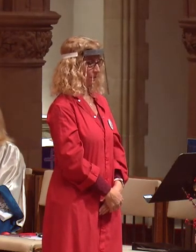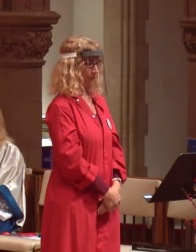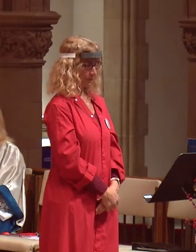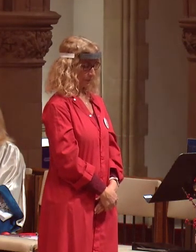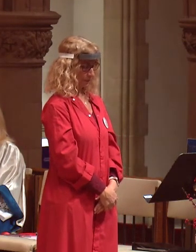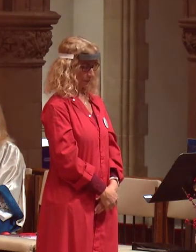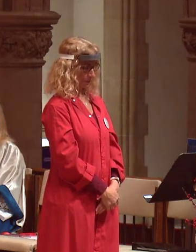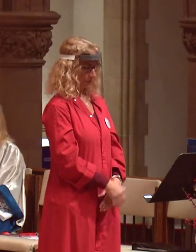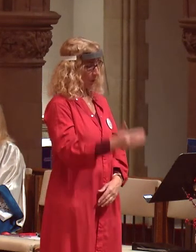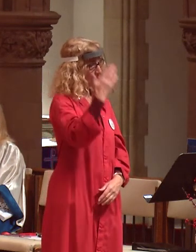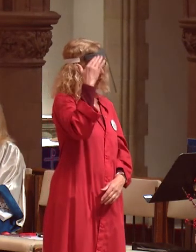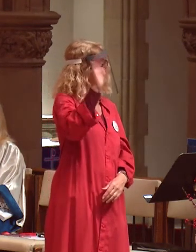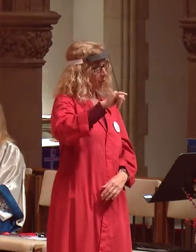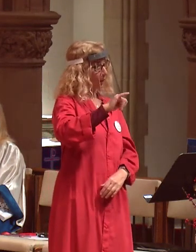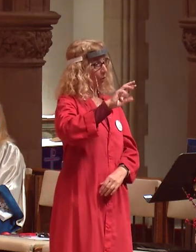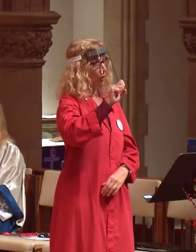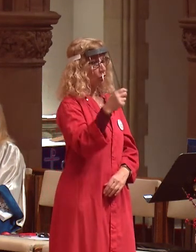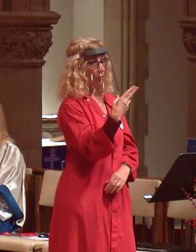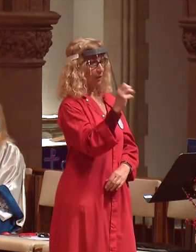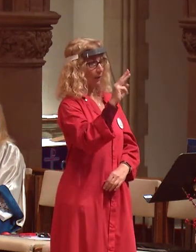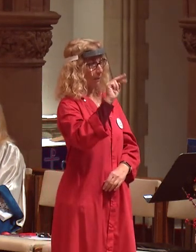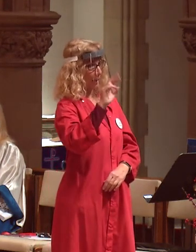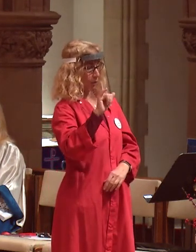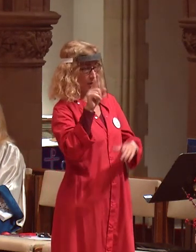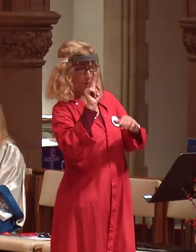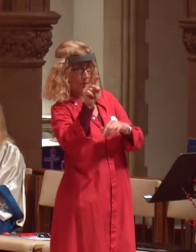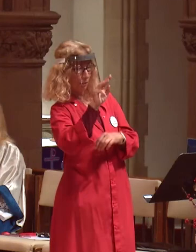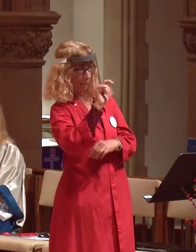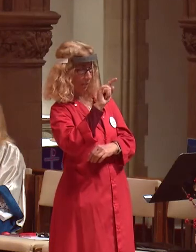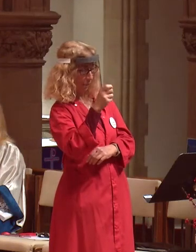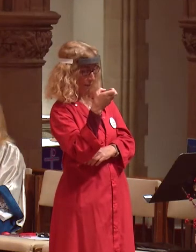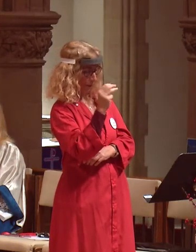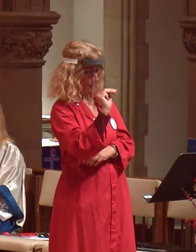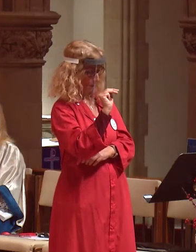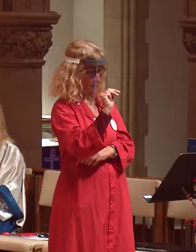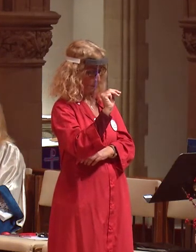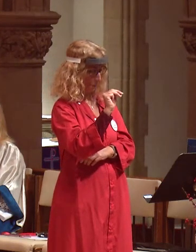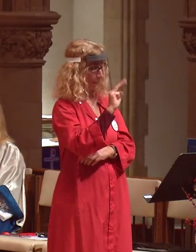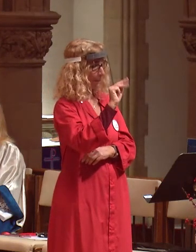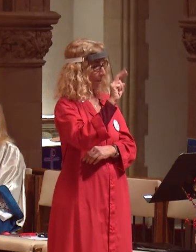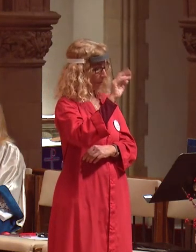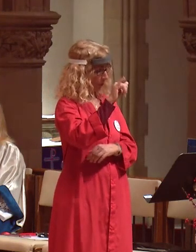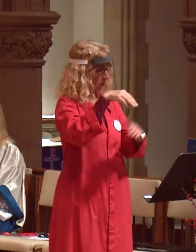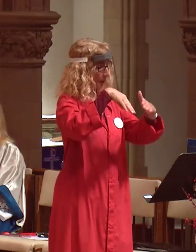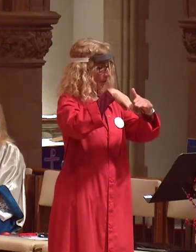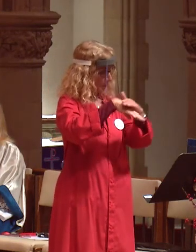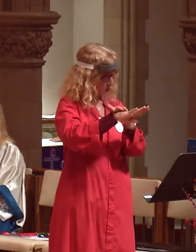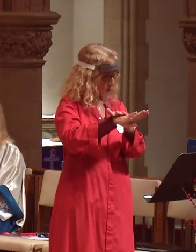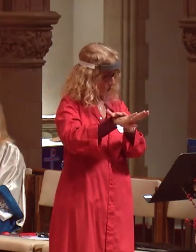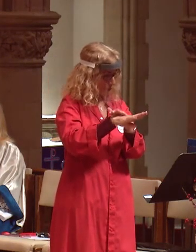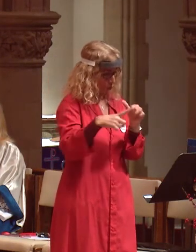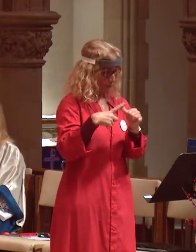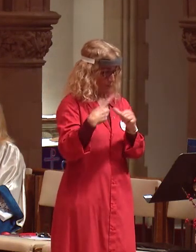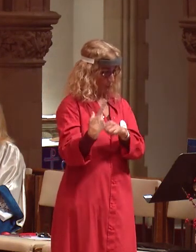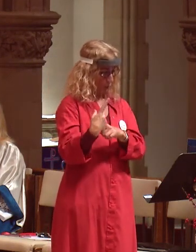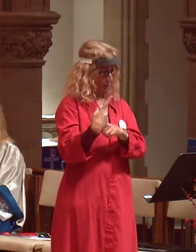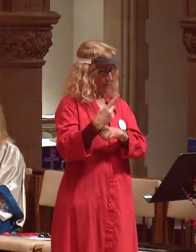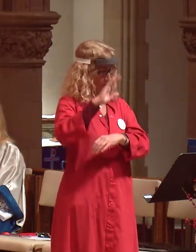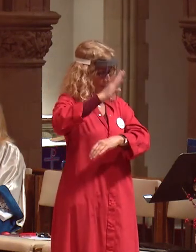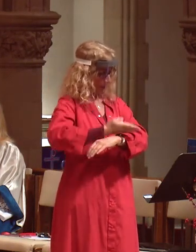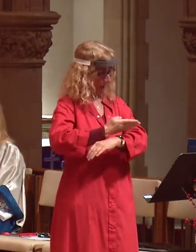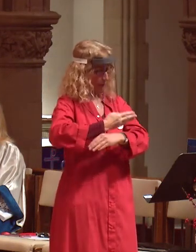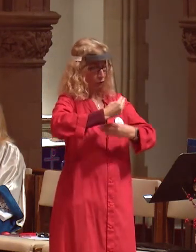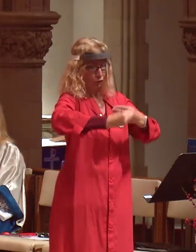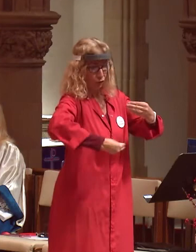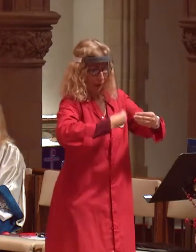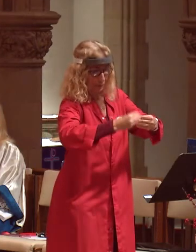We just know that while Joseph and Mary were in Bethlehem, Mary gave birth to her first son and wrapped him in